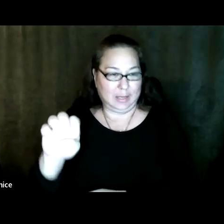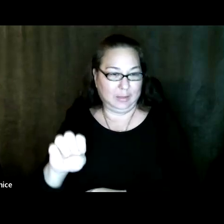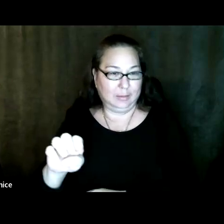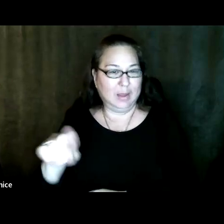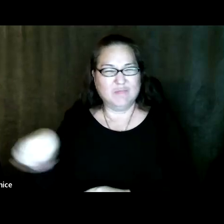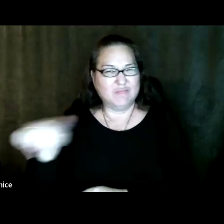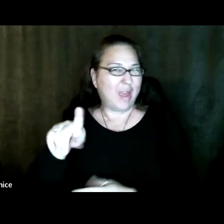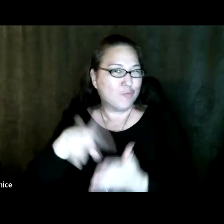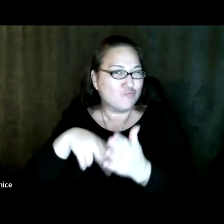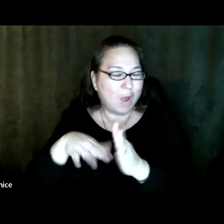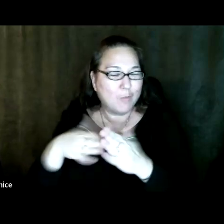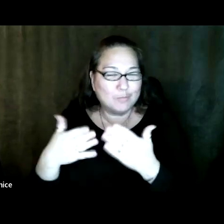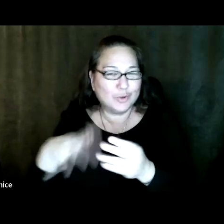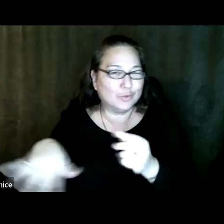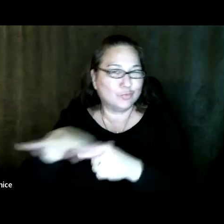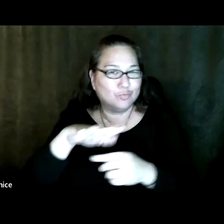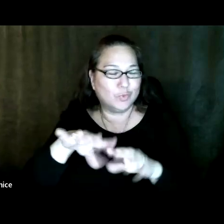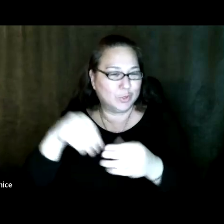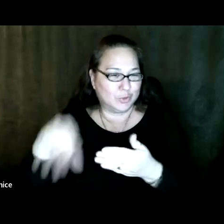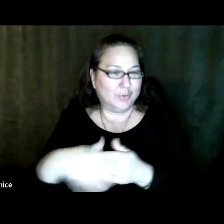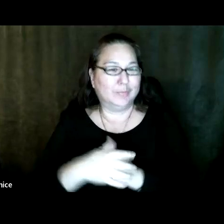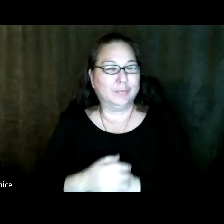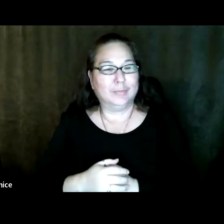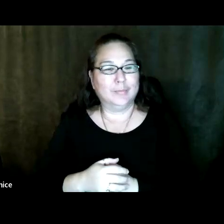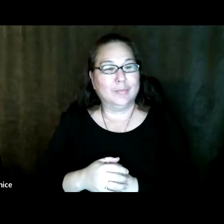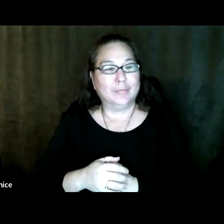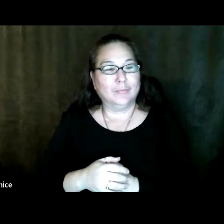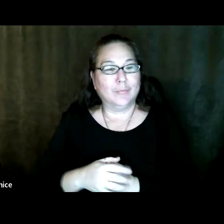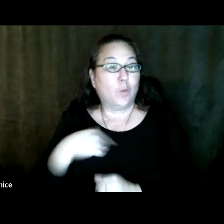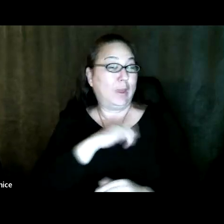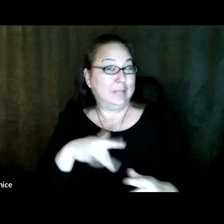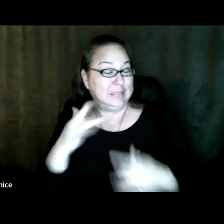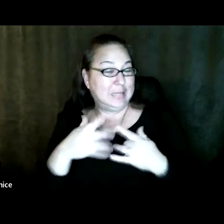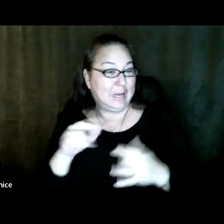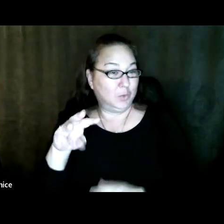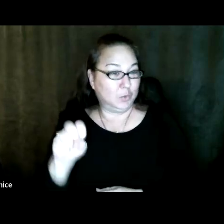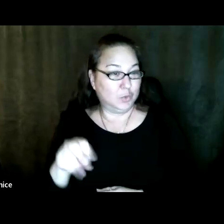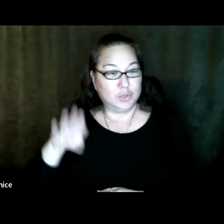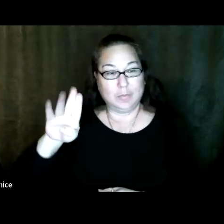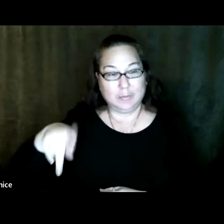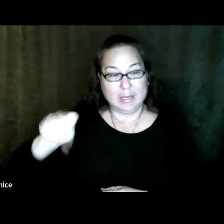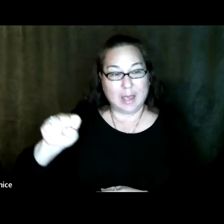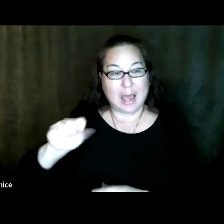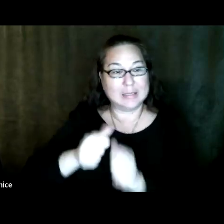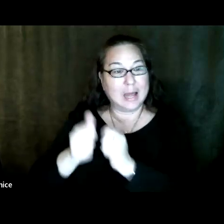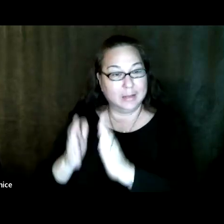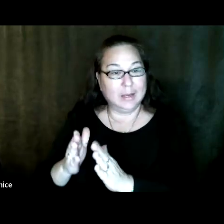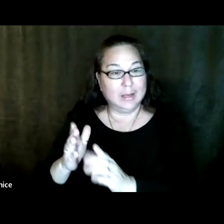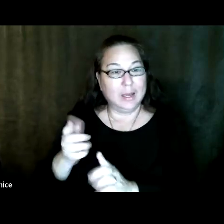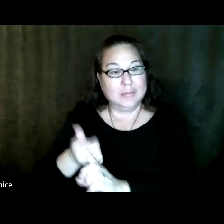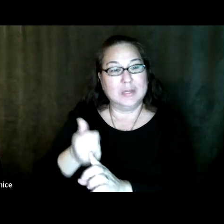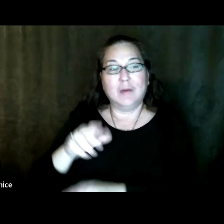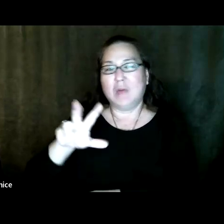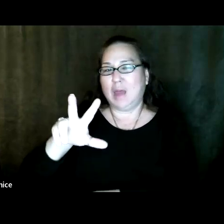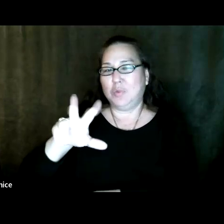athletes competed in the Boston Athletic Association's annual middle school cross-country championships last month at Franklin